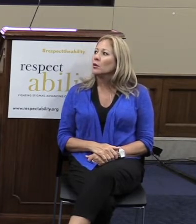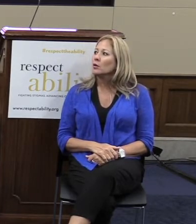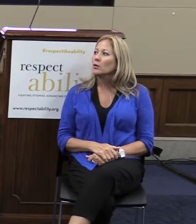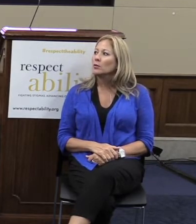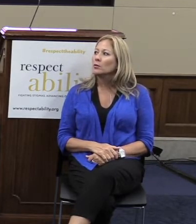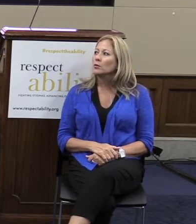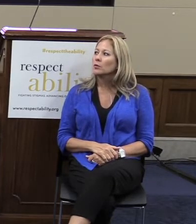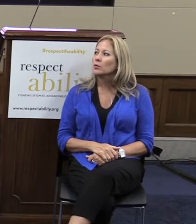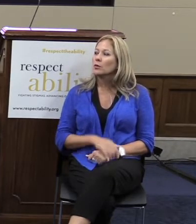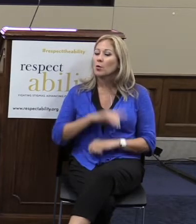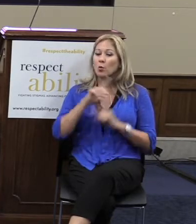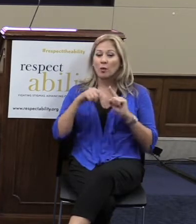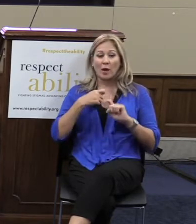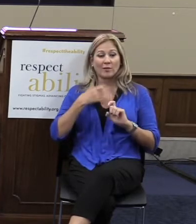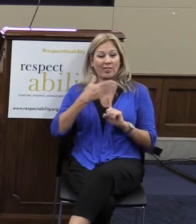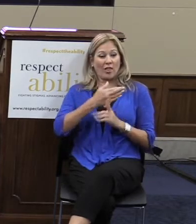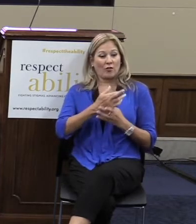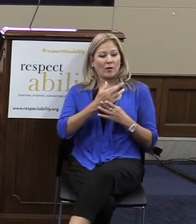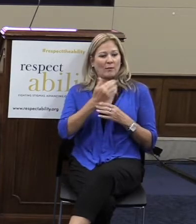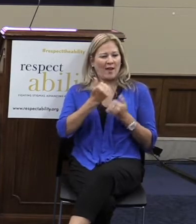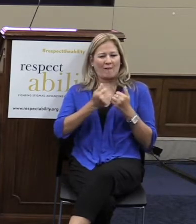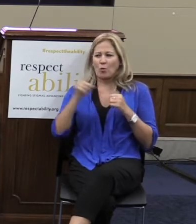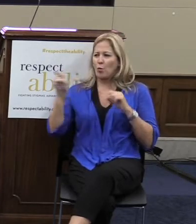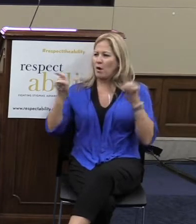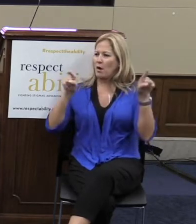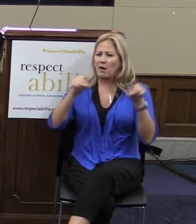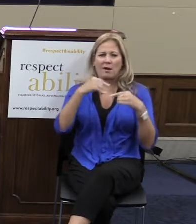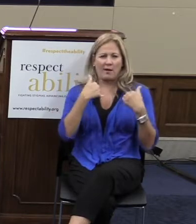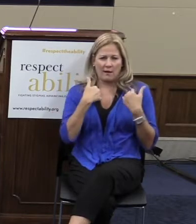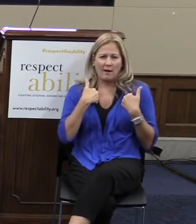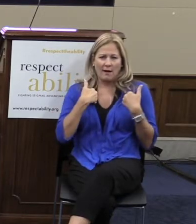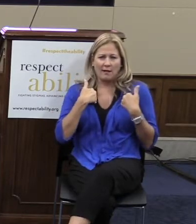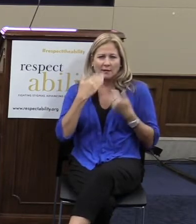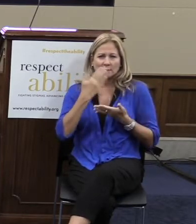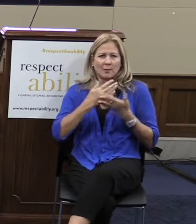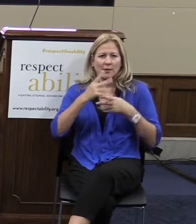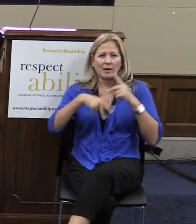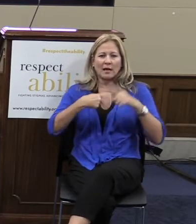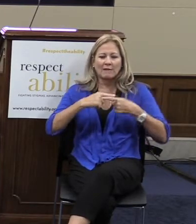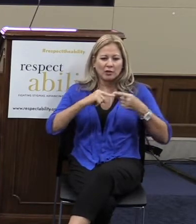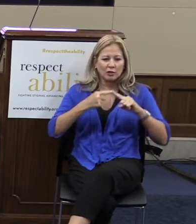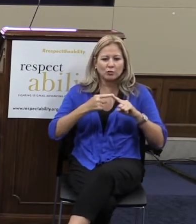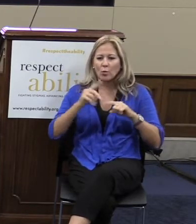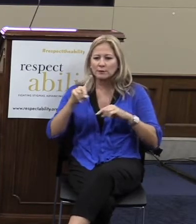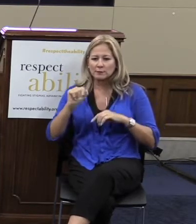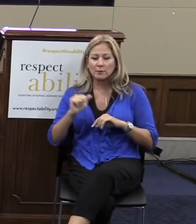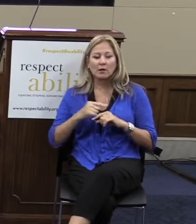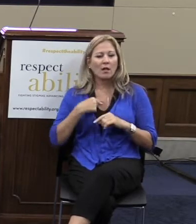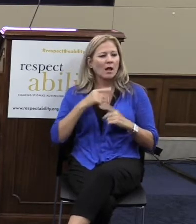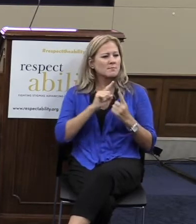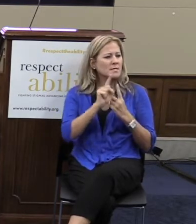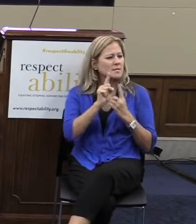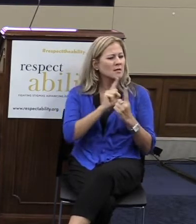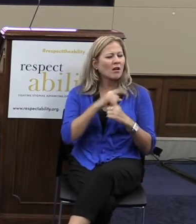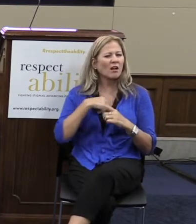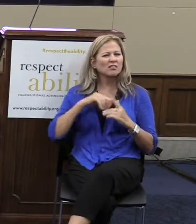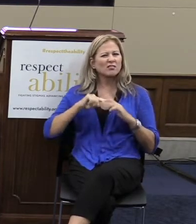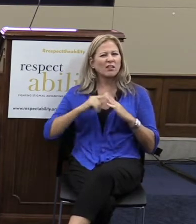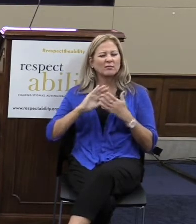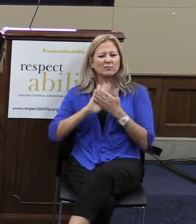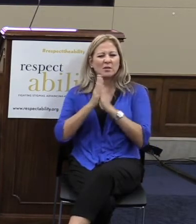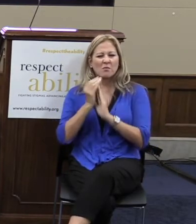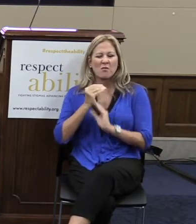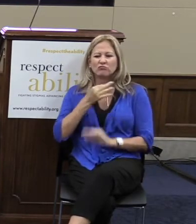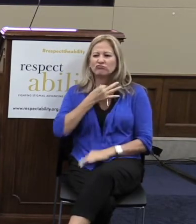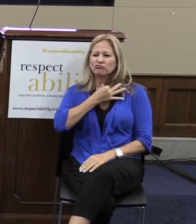an injury and had a disability, so I started meeting a lot of amazing people, and I started becoming curious about